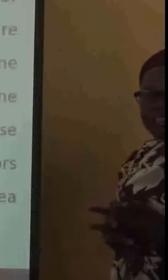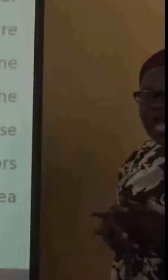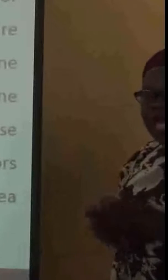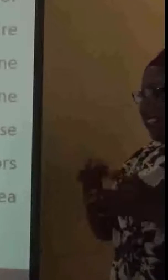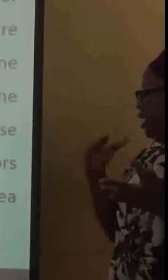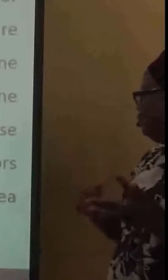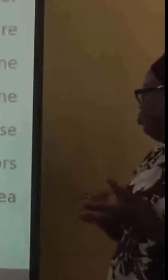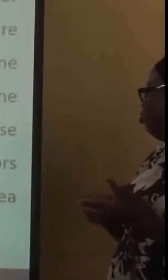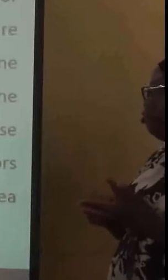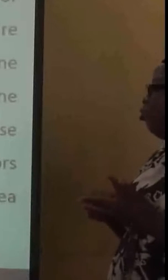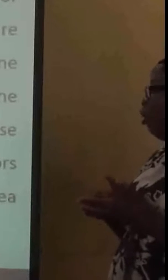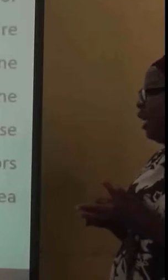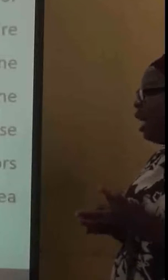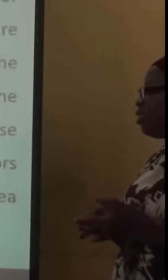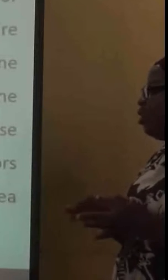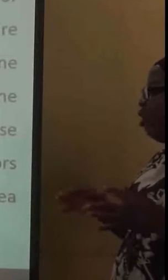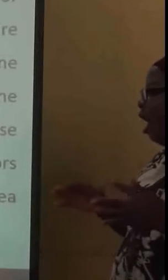cable, RJ11